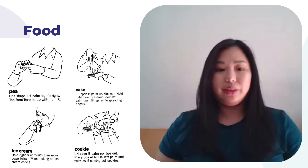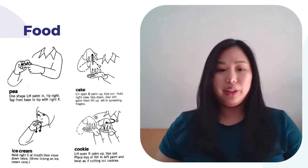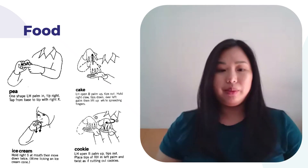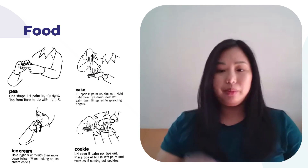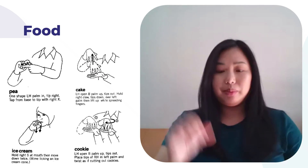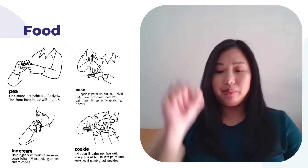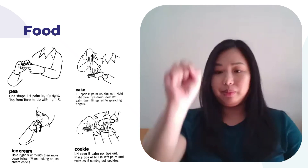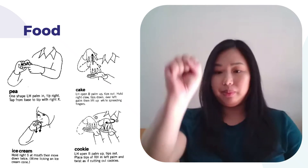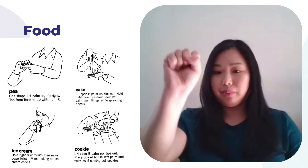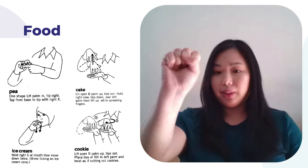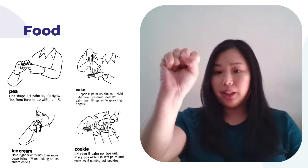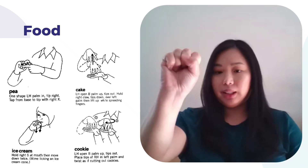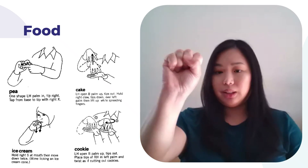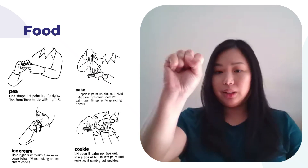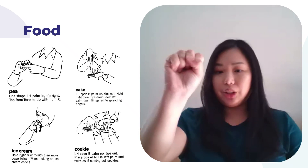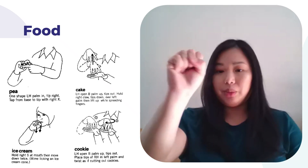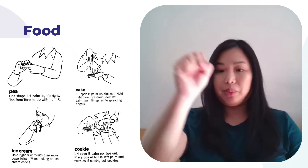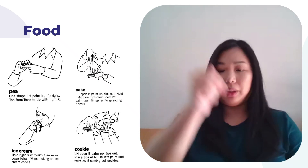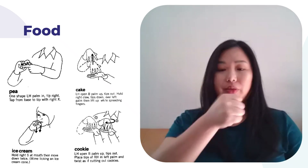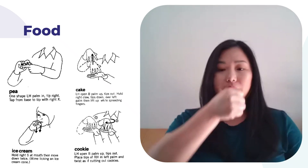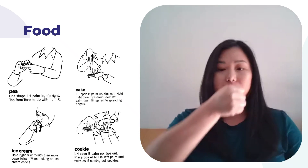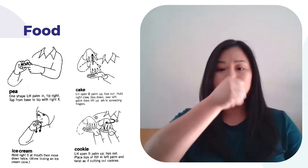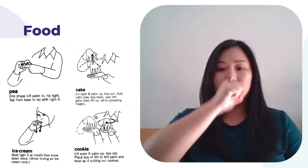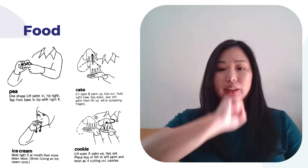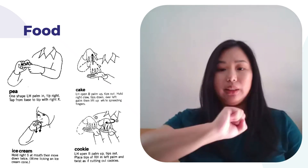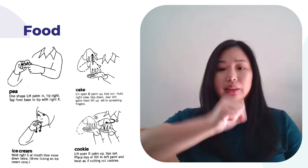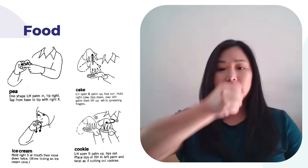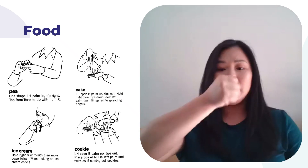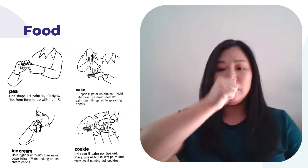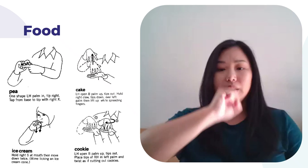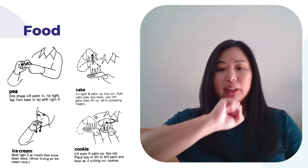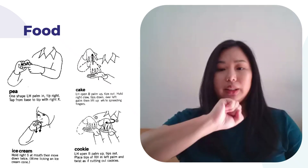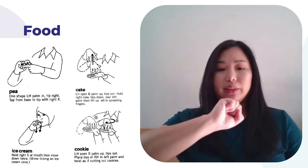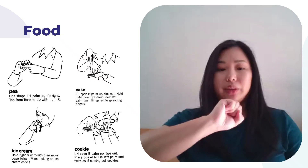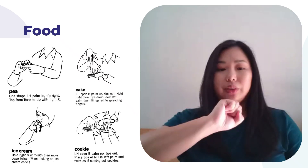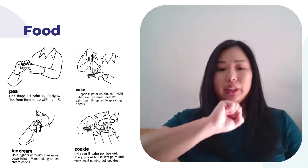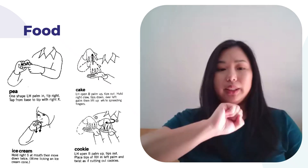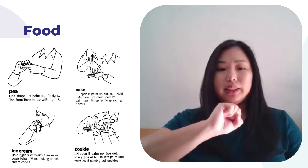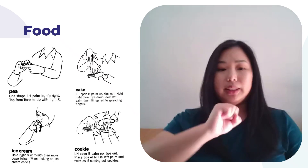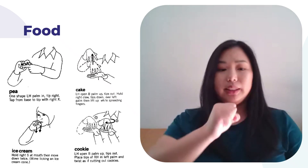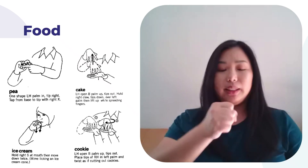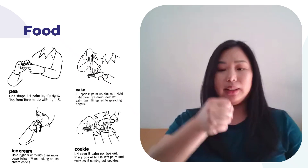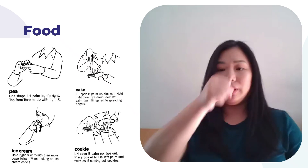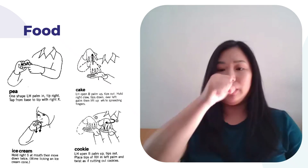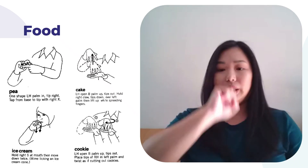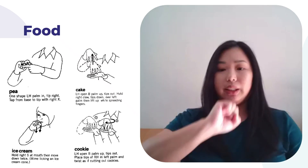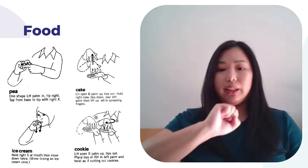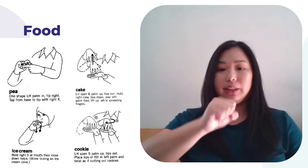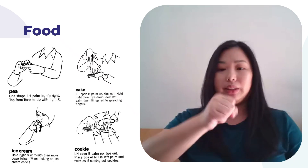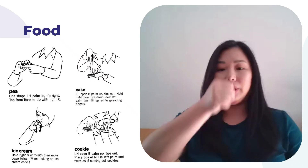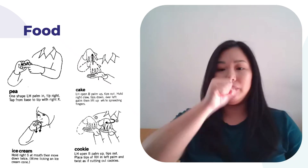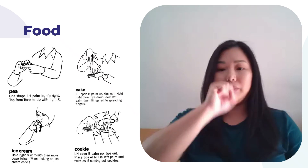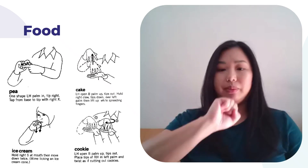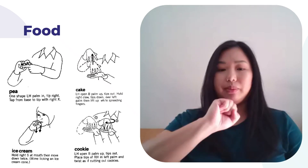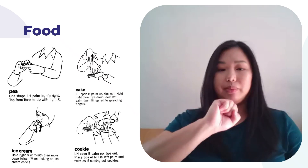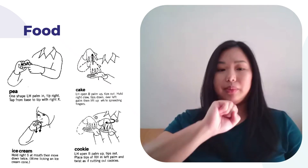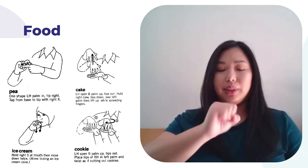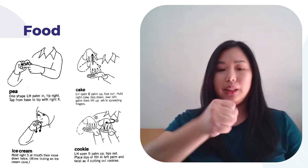Ice cream, S shape or make a fist and lick down twice as if you're licking an ice